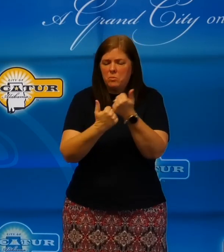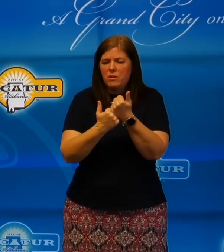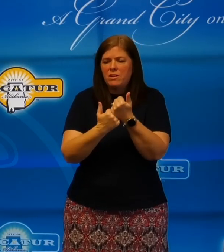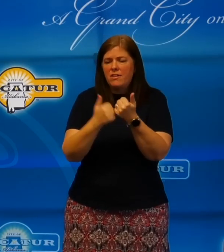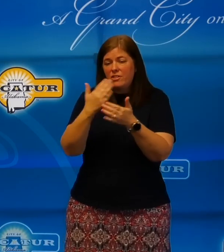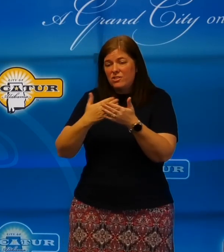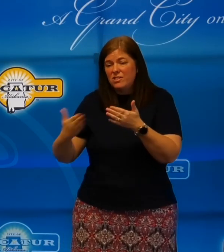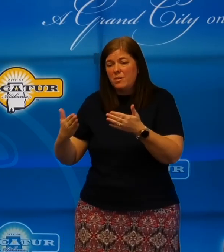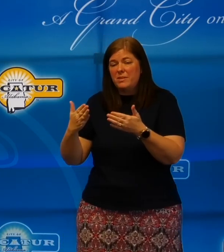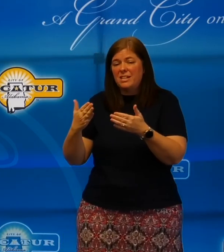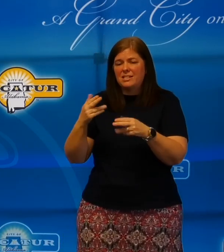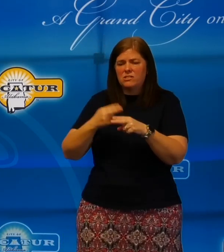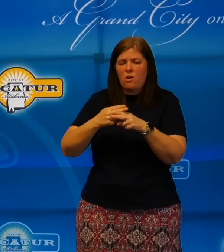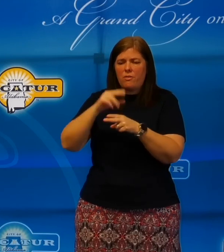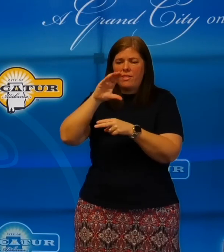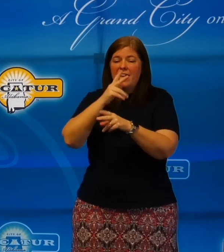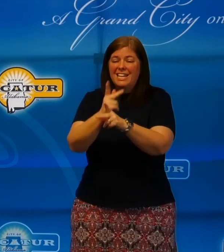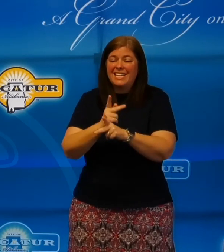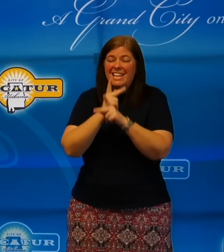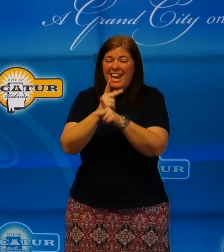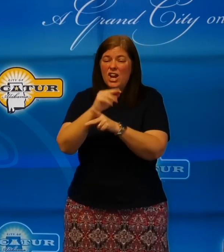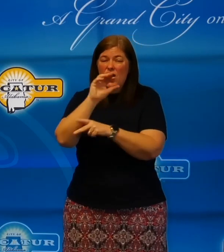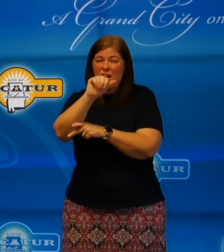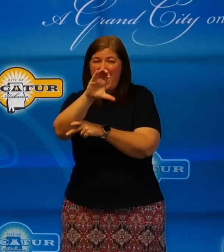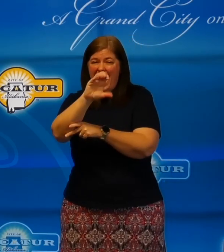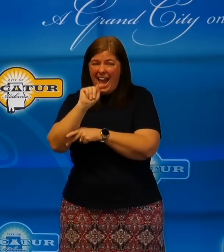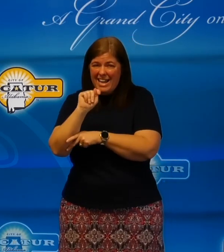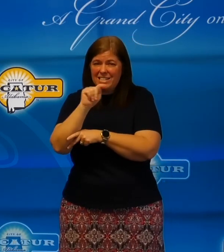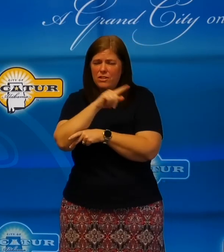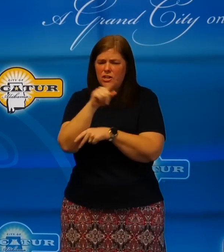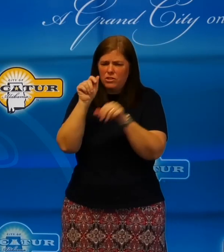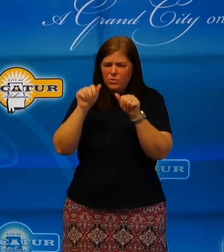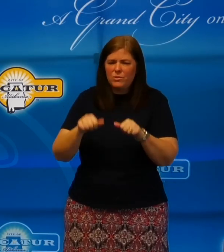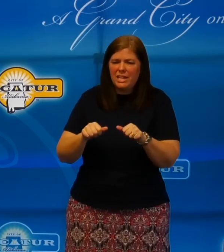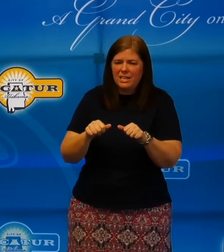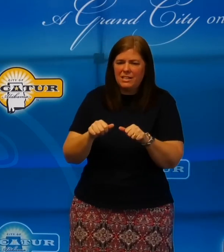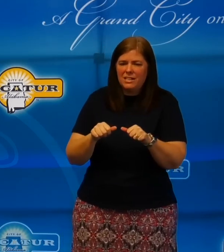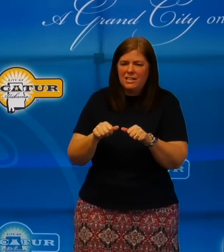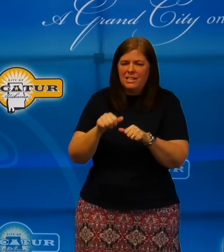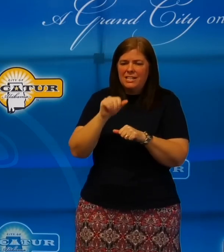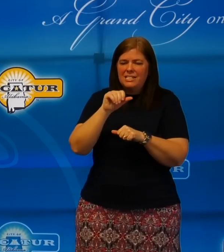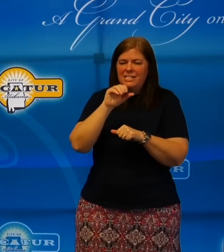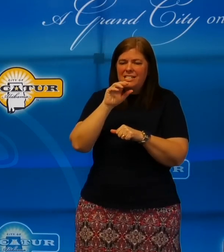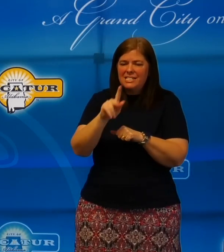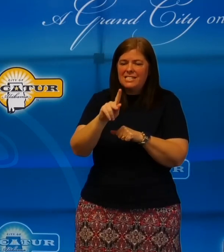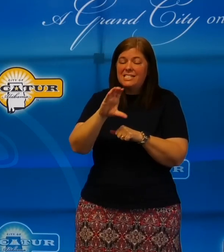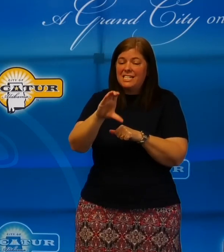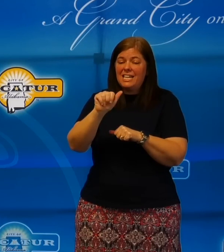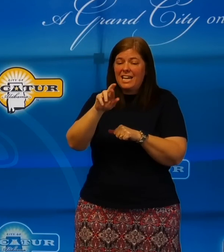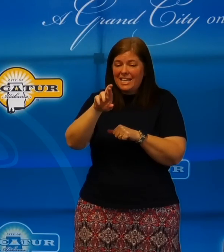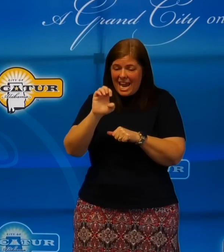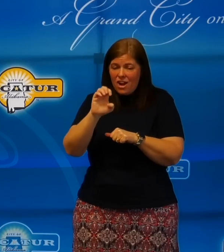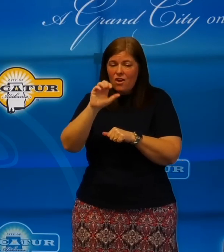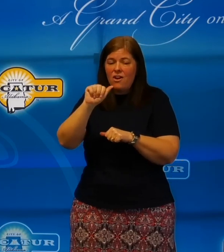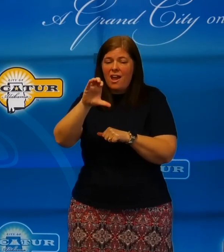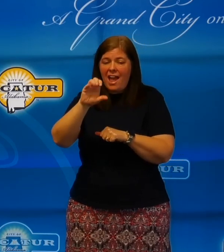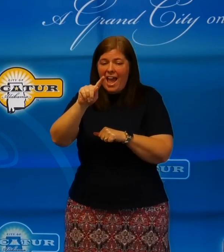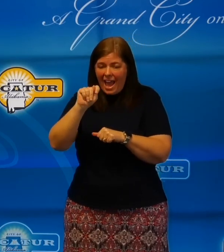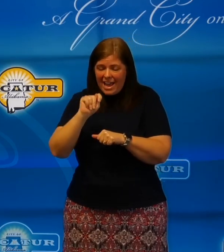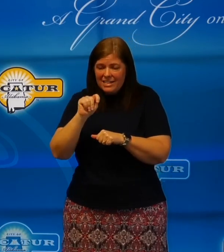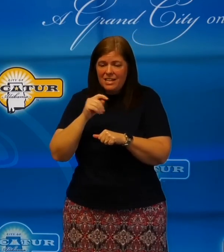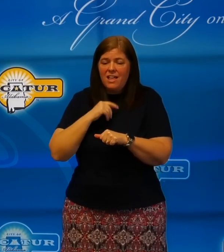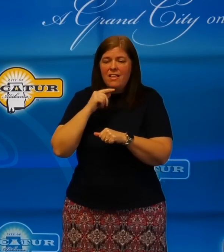something called the CARE Act that you need to look into, and that's C-A-R-E, the CARE Act. And the federal government